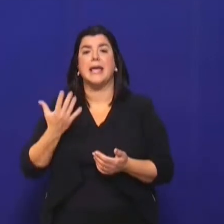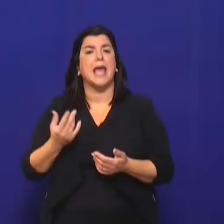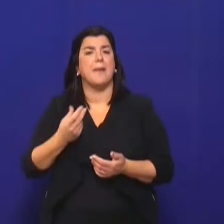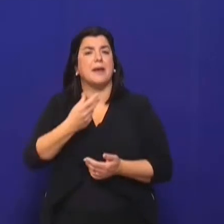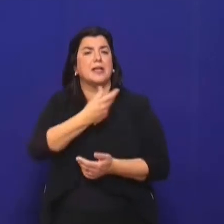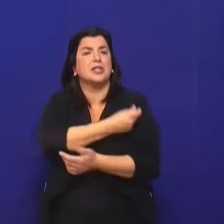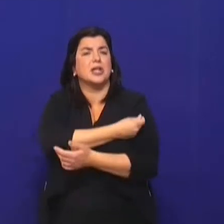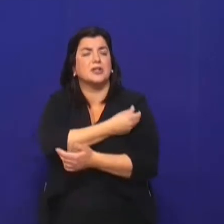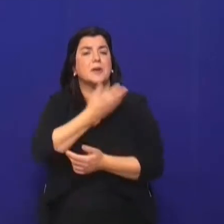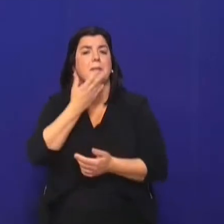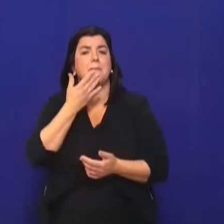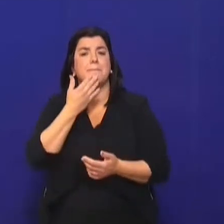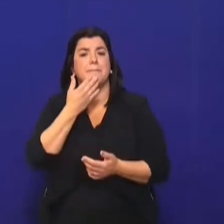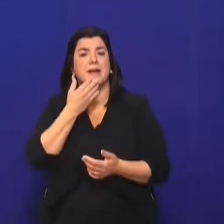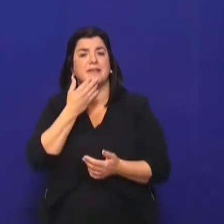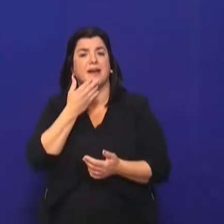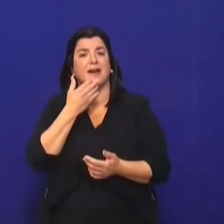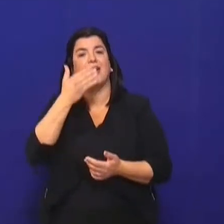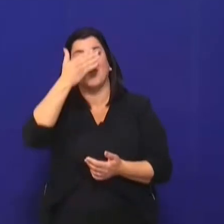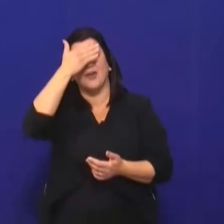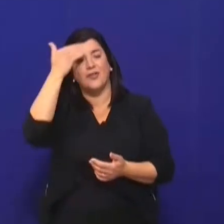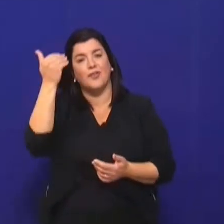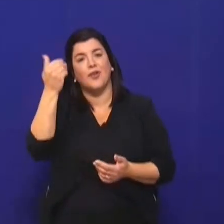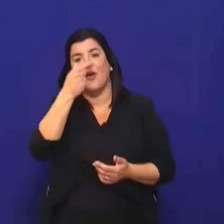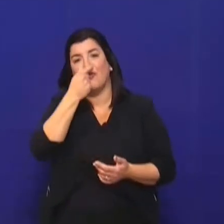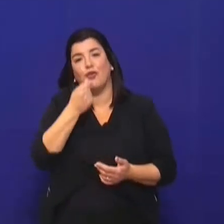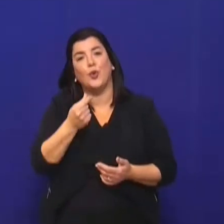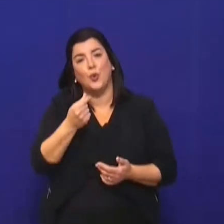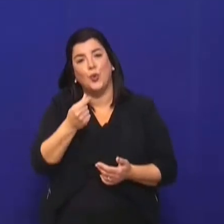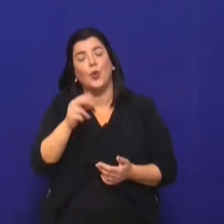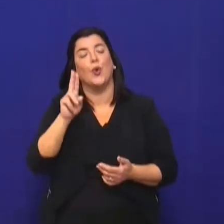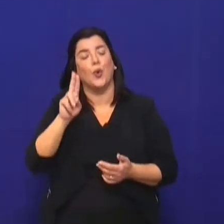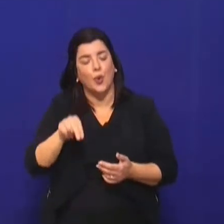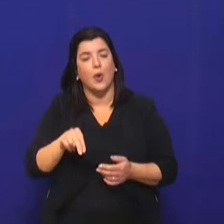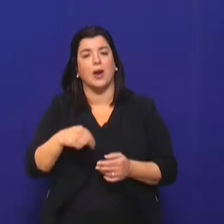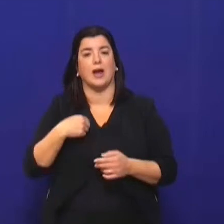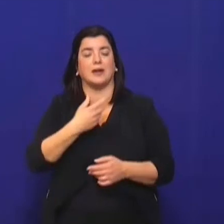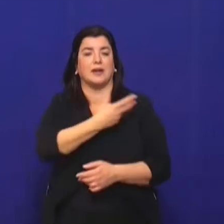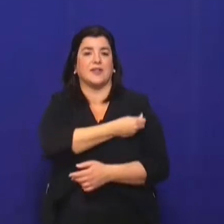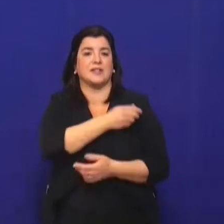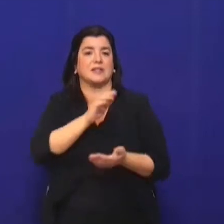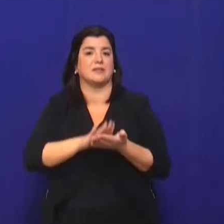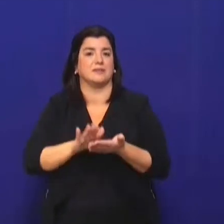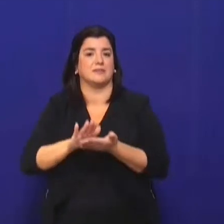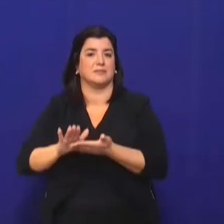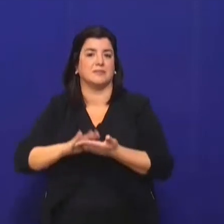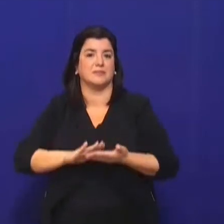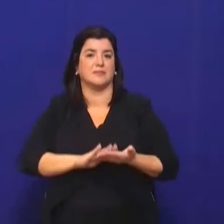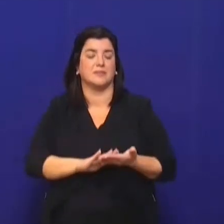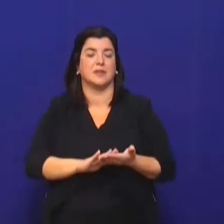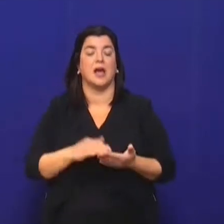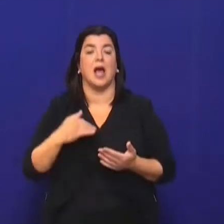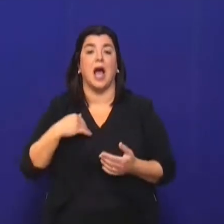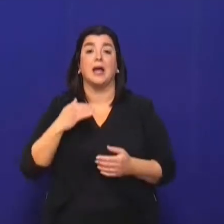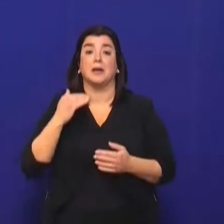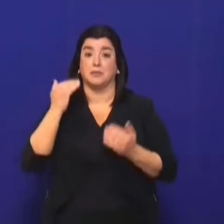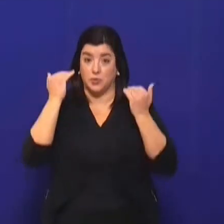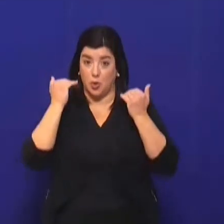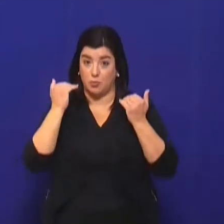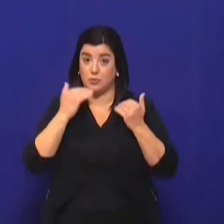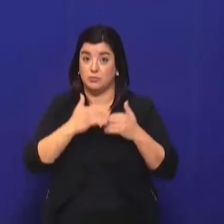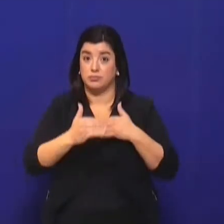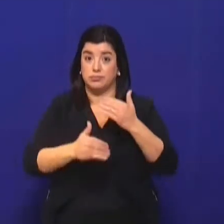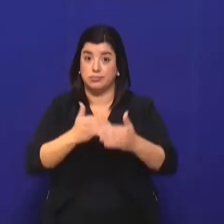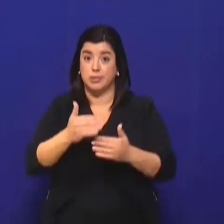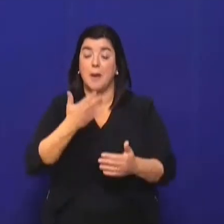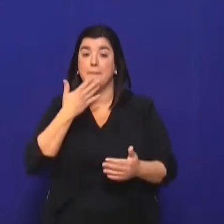meta ħarġet il-vaccine tal-influenza. U l-istess aħna nodu attenti li nimxu propju mal-proċeduri, però kif jaslu